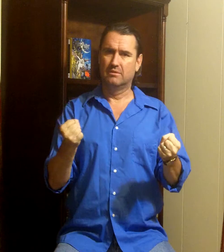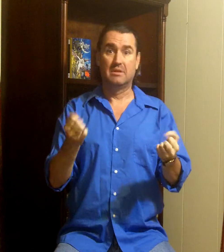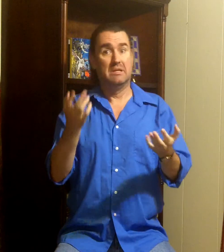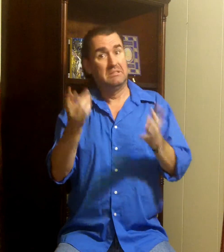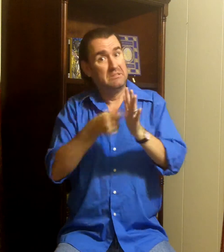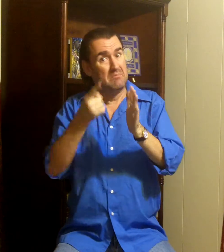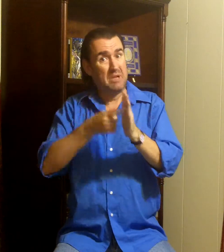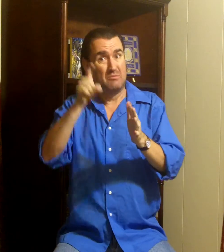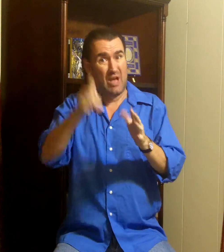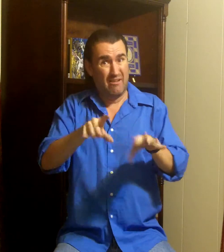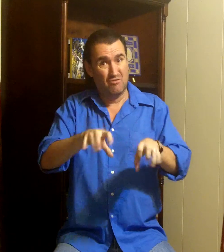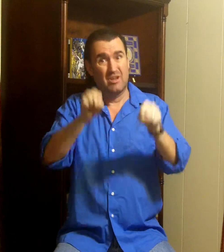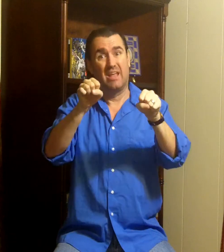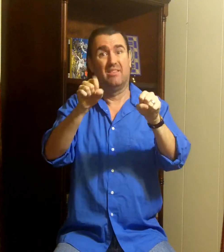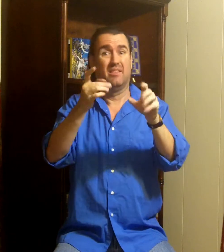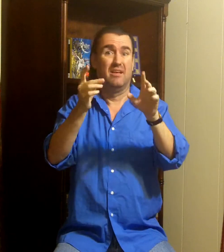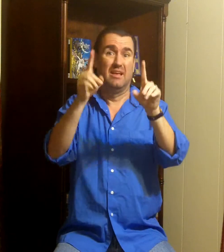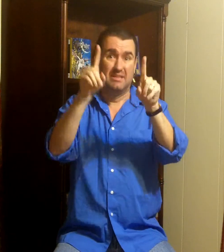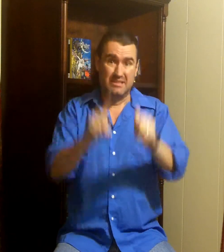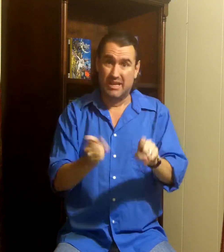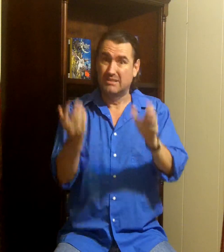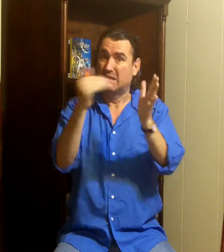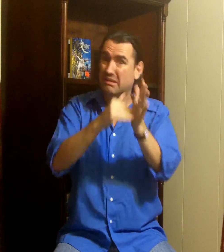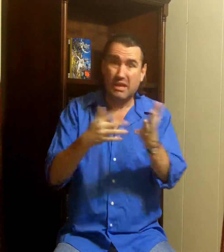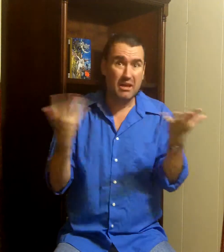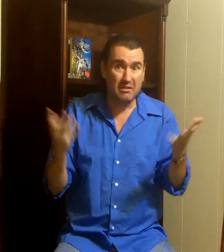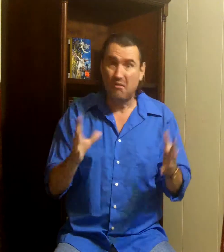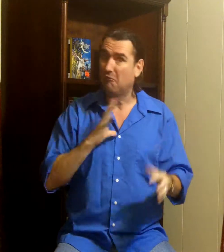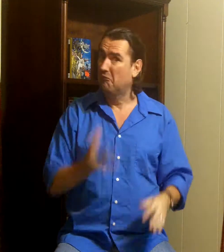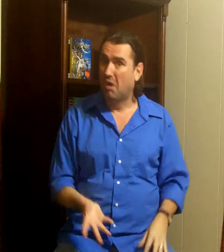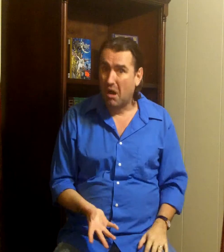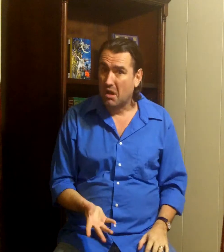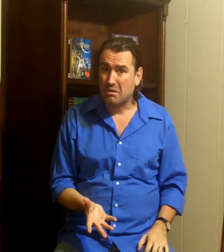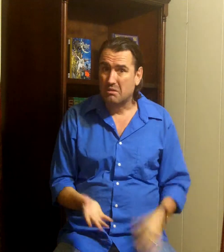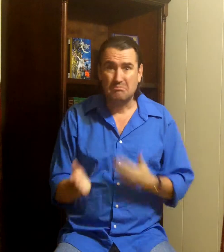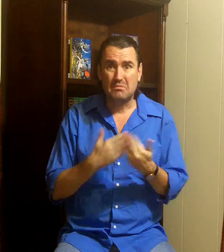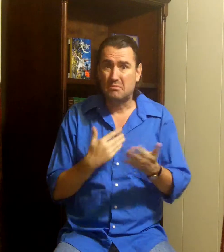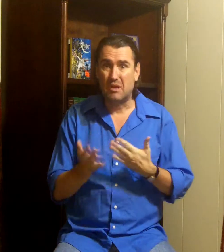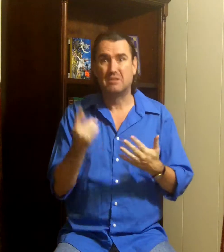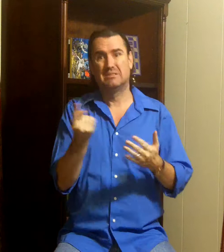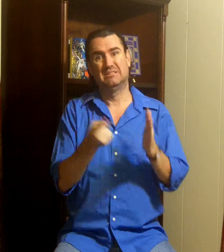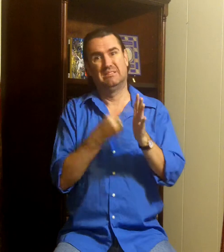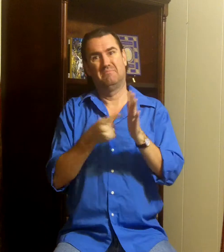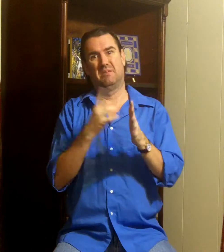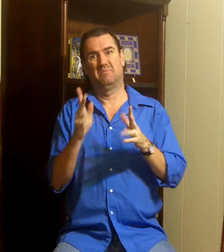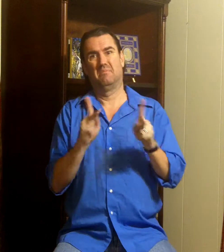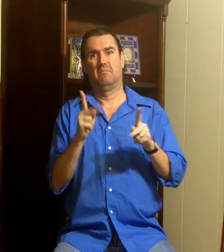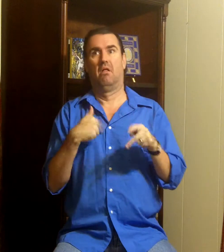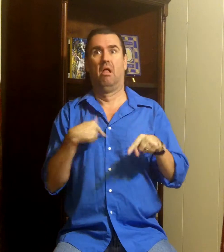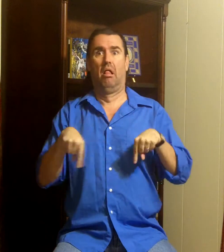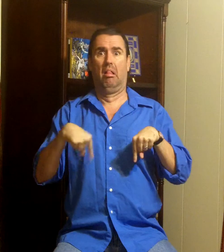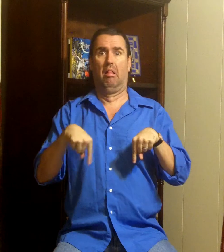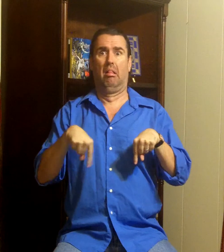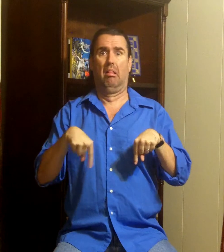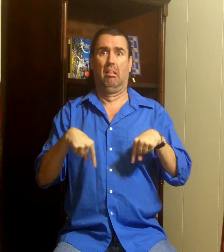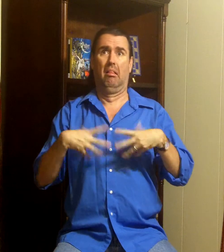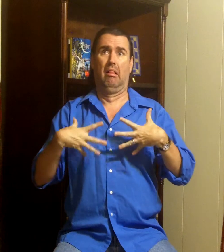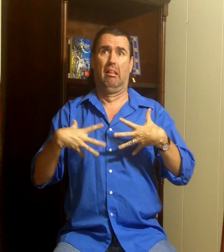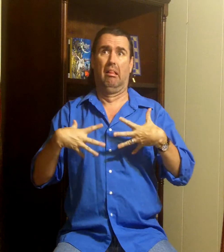test. Okay, that's all right. Sometimes that's a nerve issue more than it is about their skill set. Sometimes you're just so